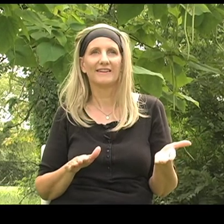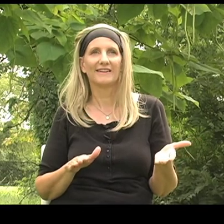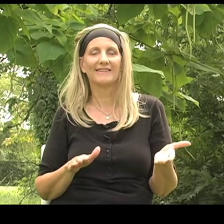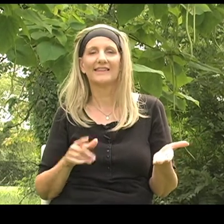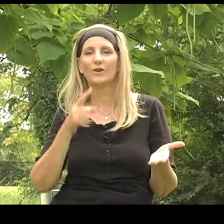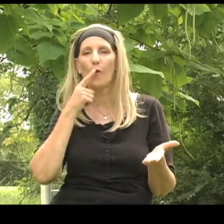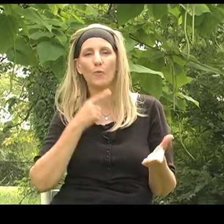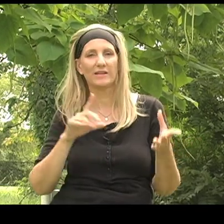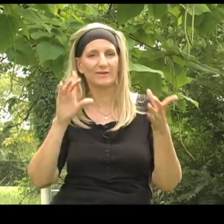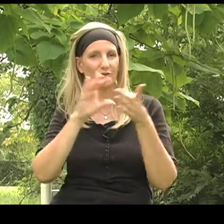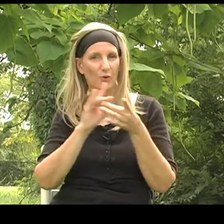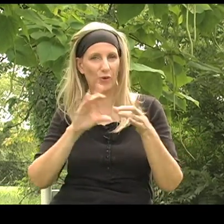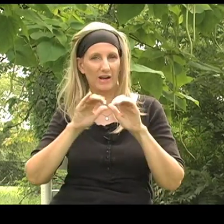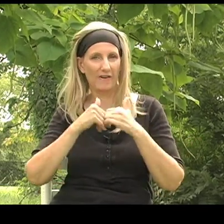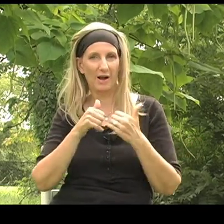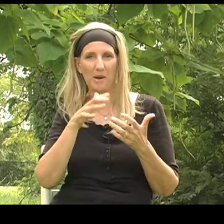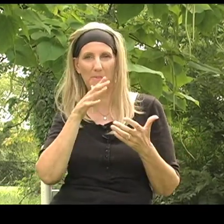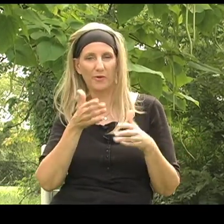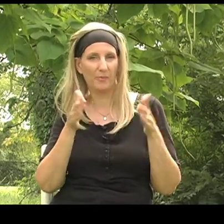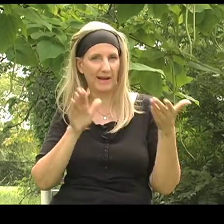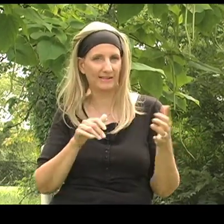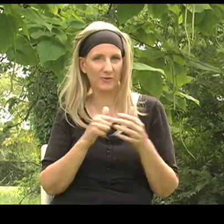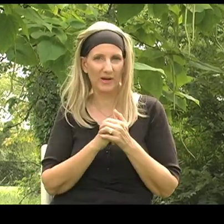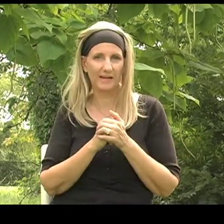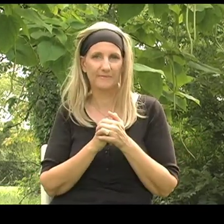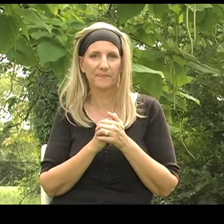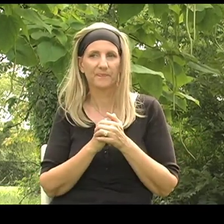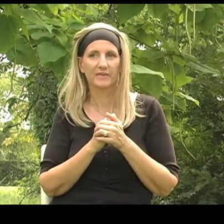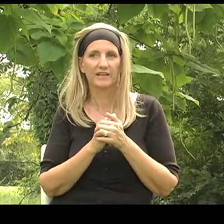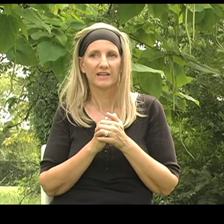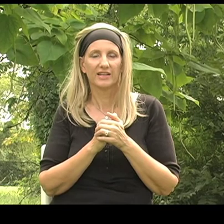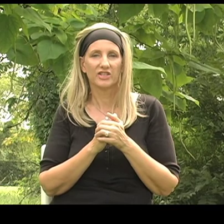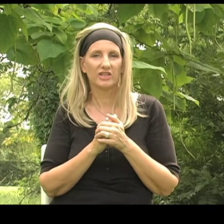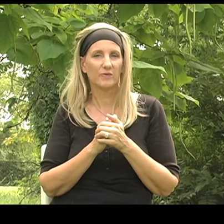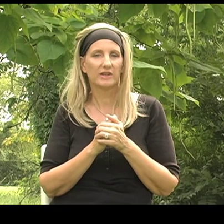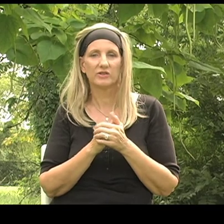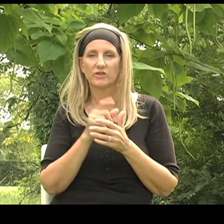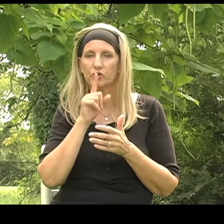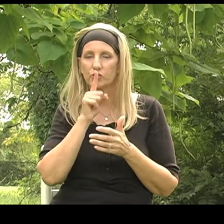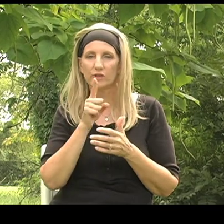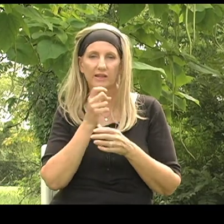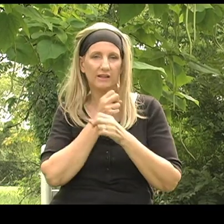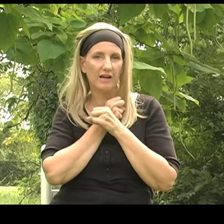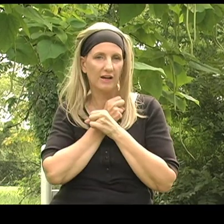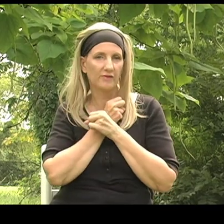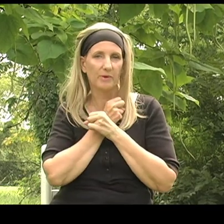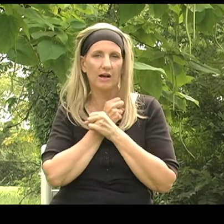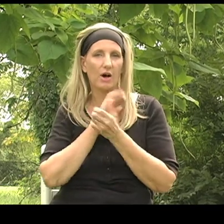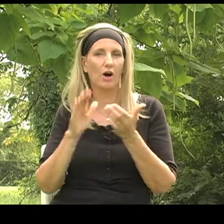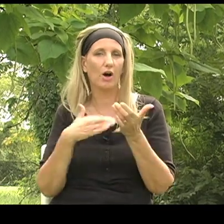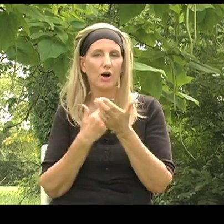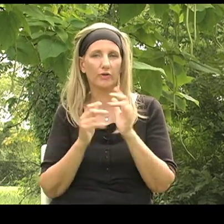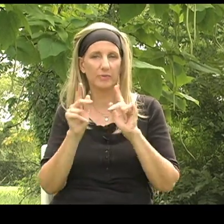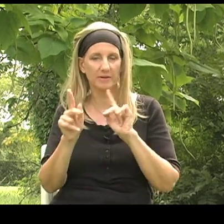They told me the story of how my mother passed away. She was truly loved by all the